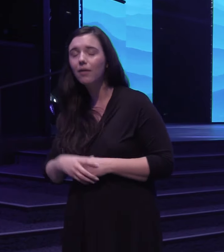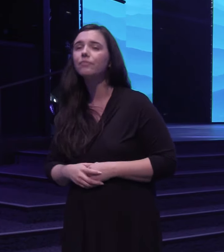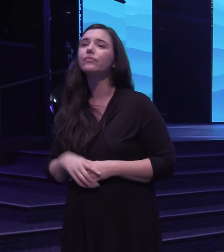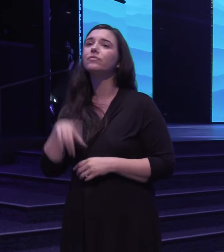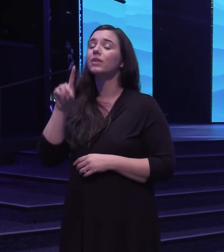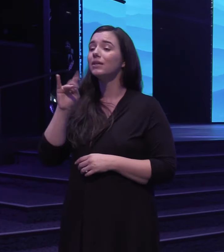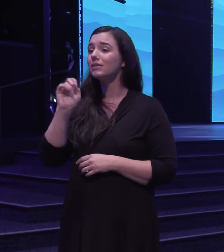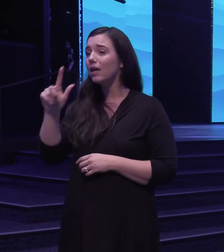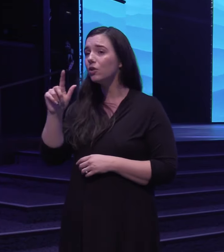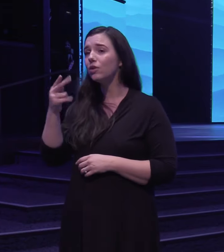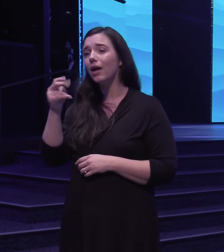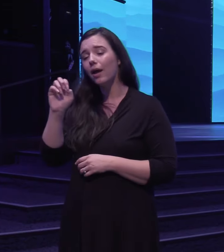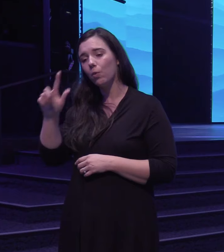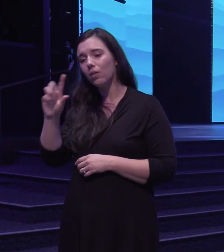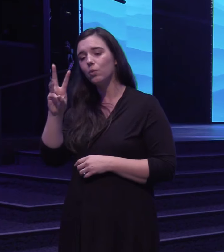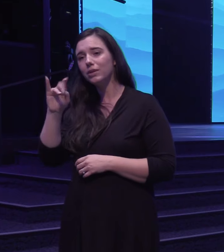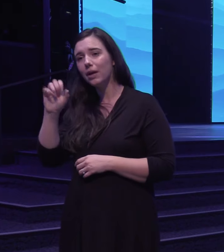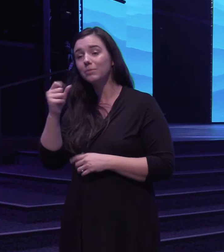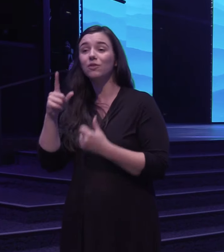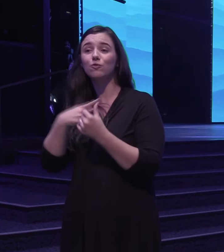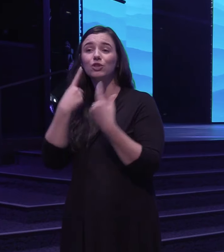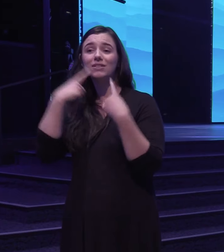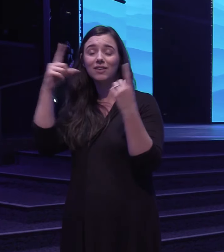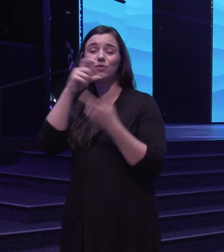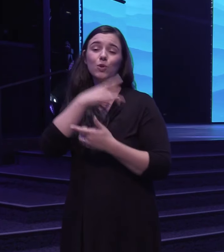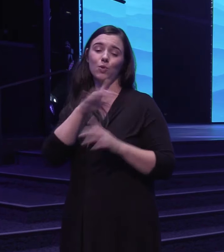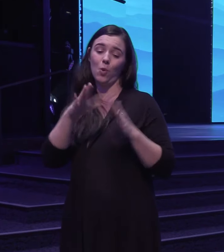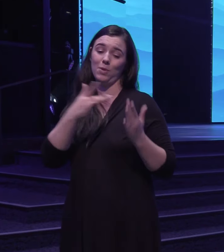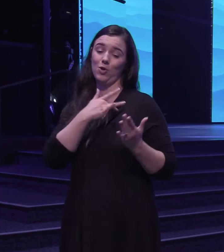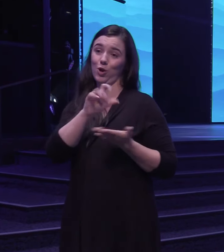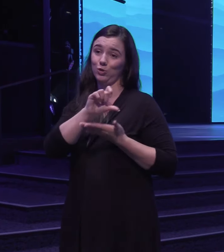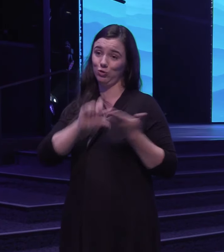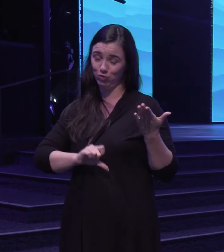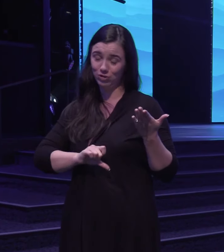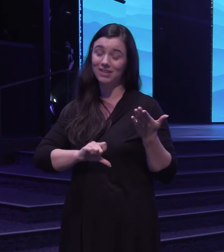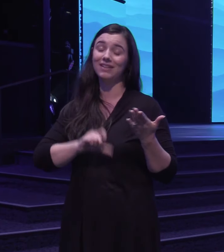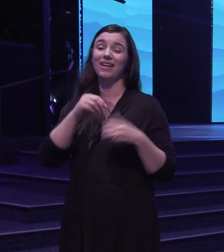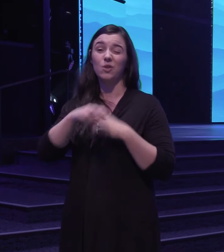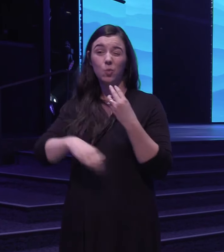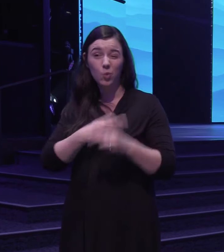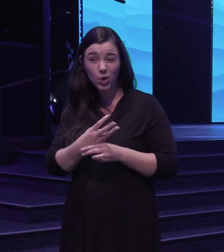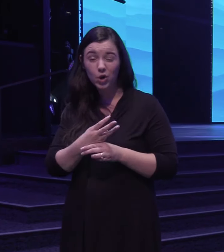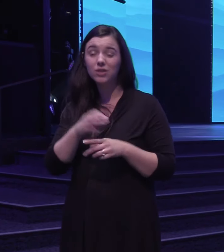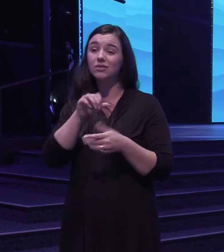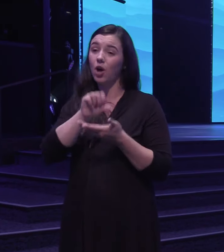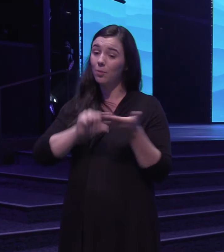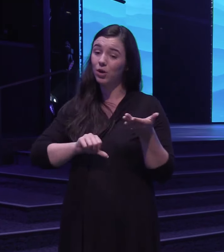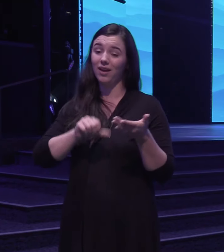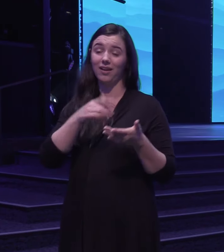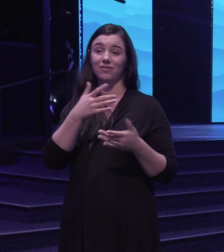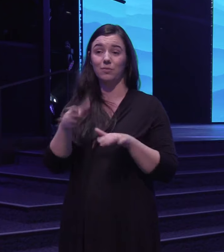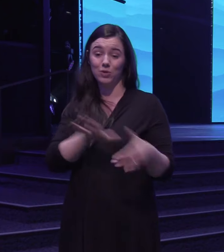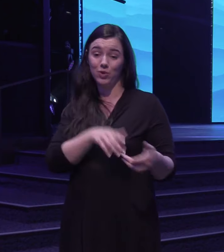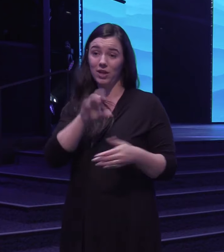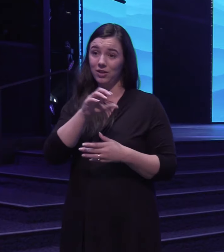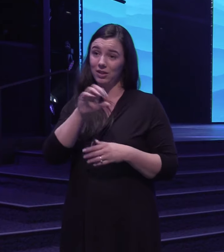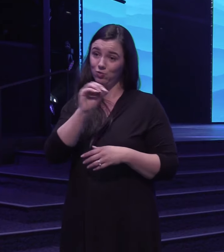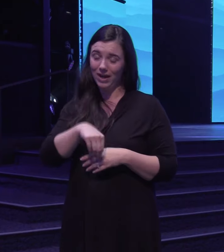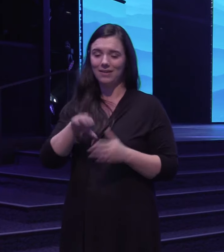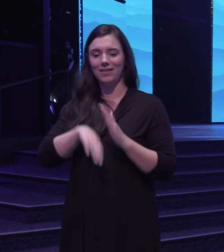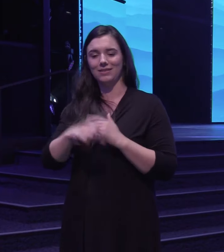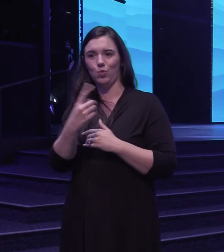Daniel Hale Williams, the first successful open heart surgery in the world, operative mortality rate less than 1.5%. Look up at the